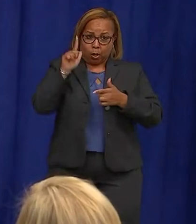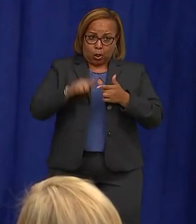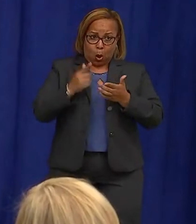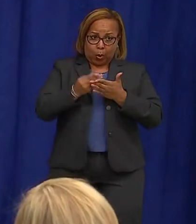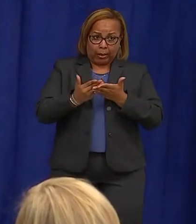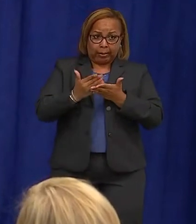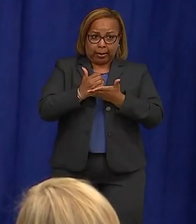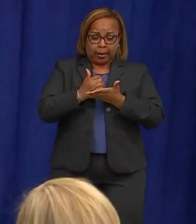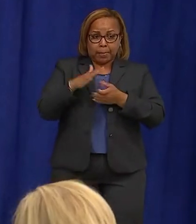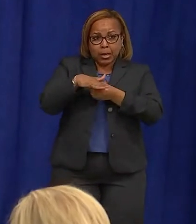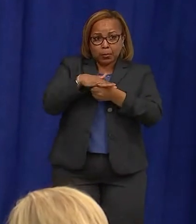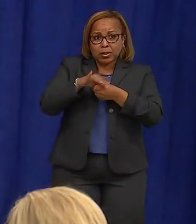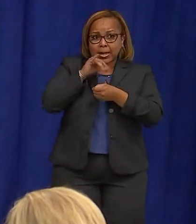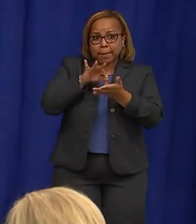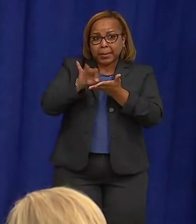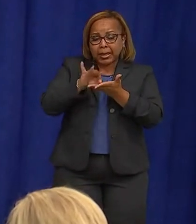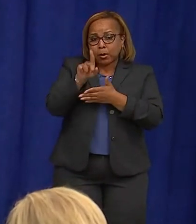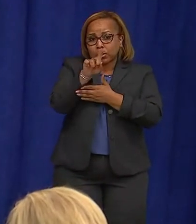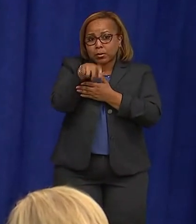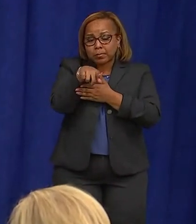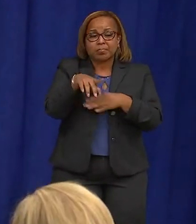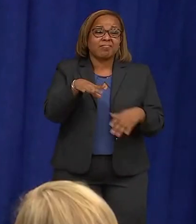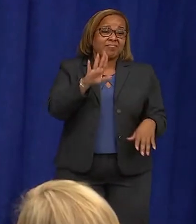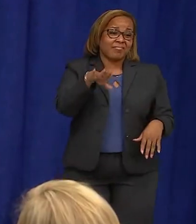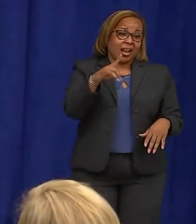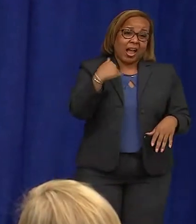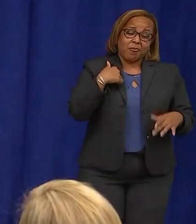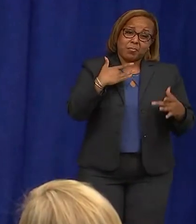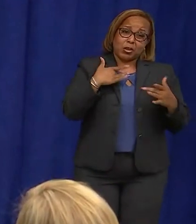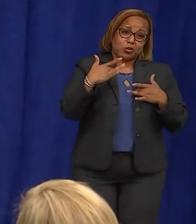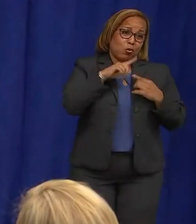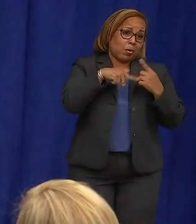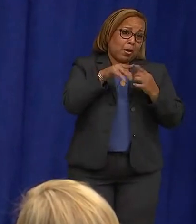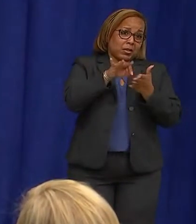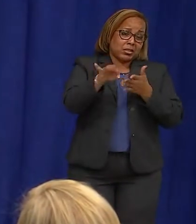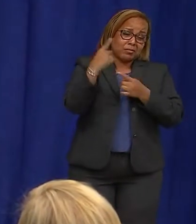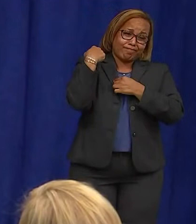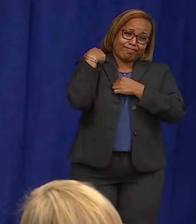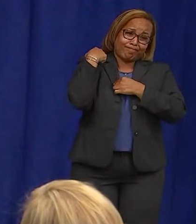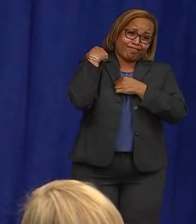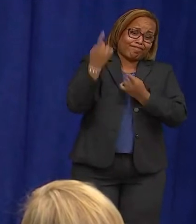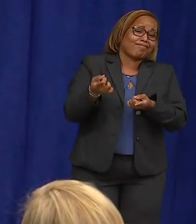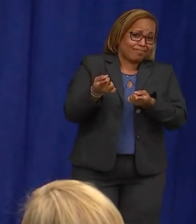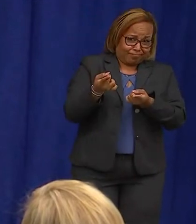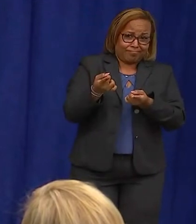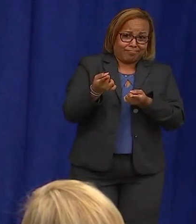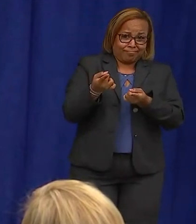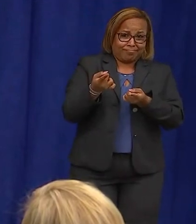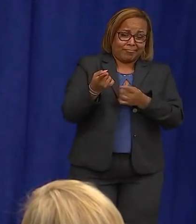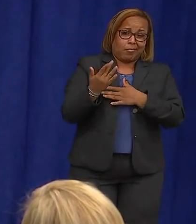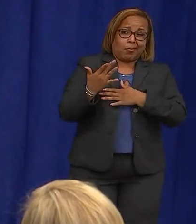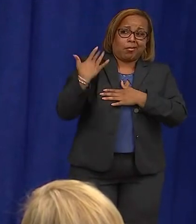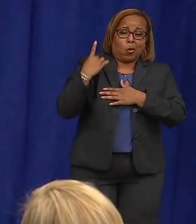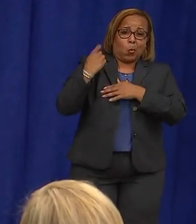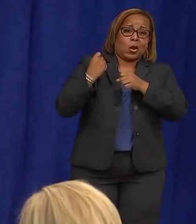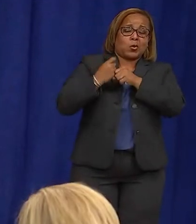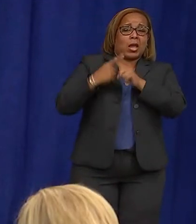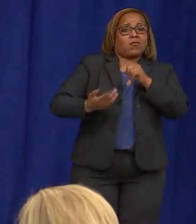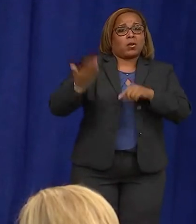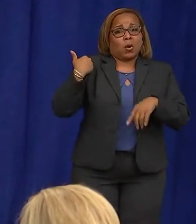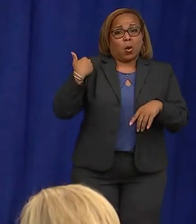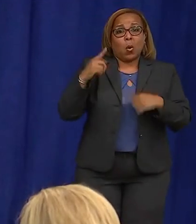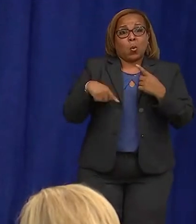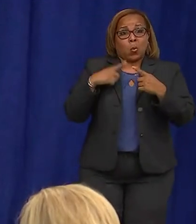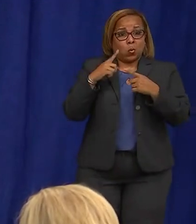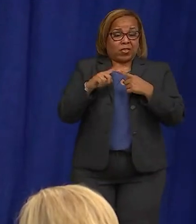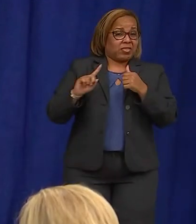not being counted? Look, I've been concerned about the census from day one. From day one, meaning a year and a half ago when the